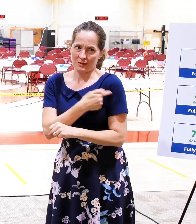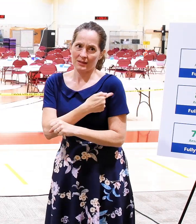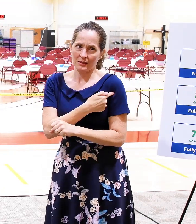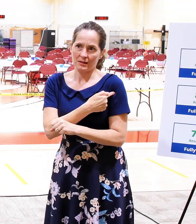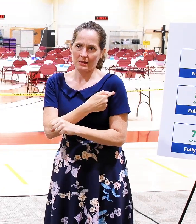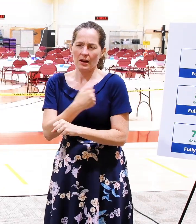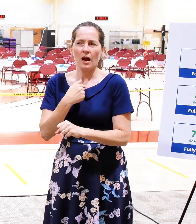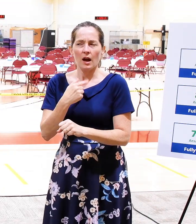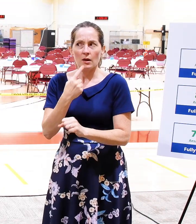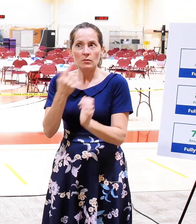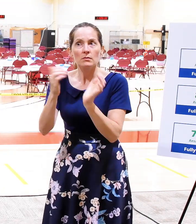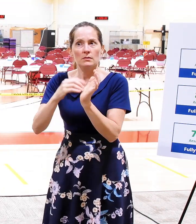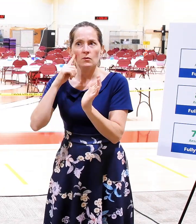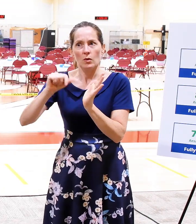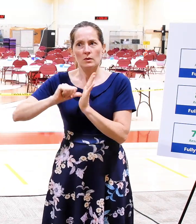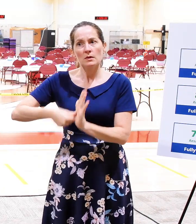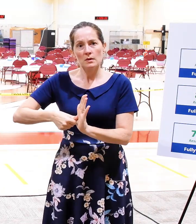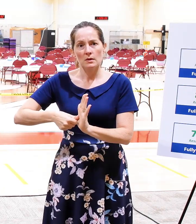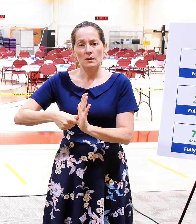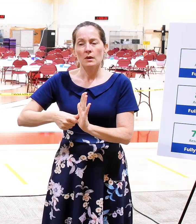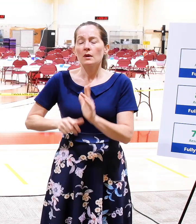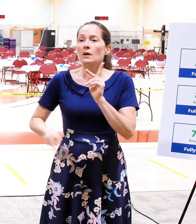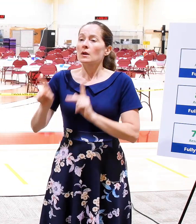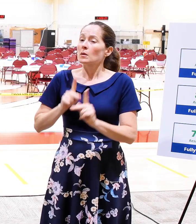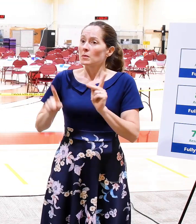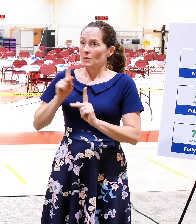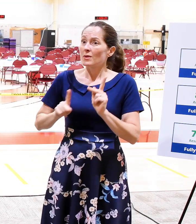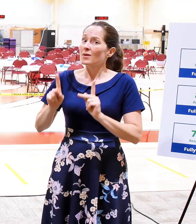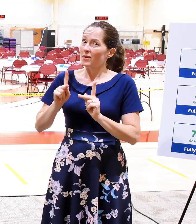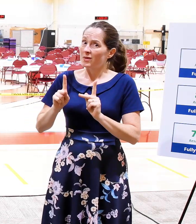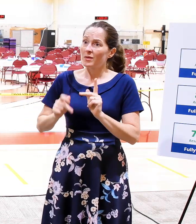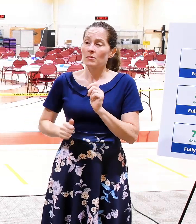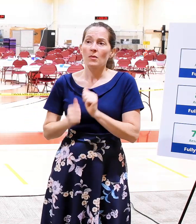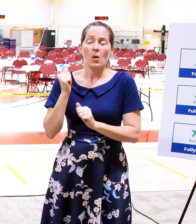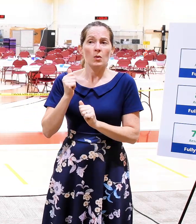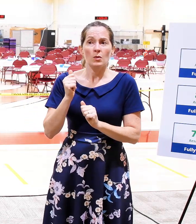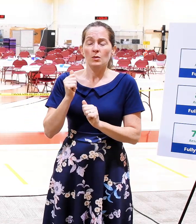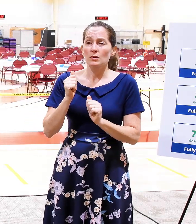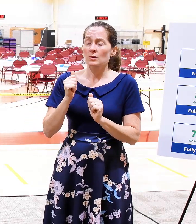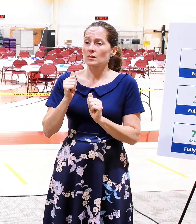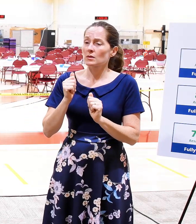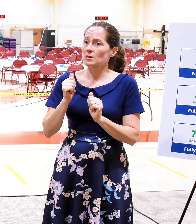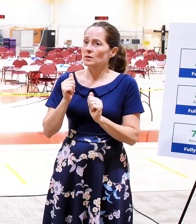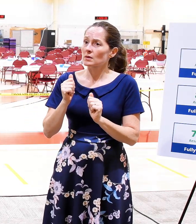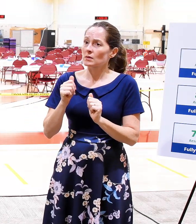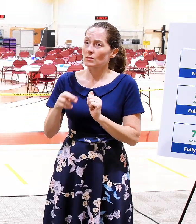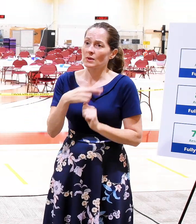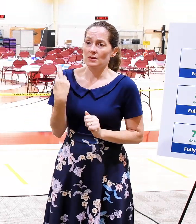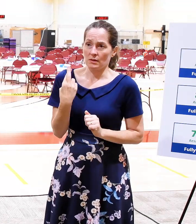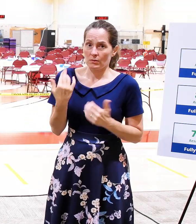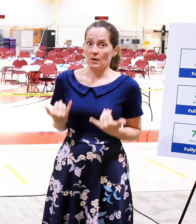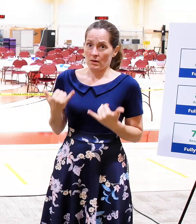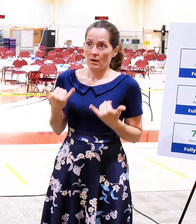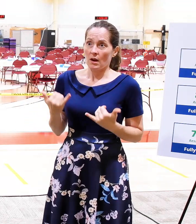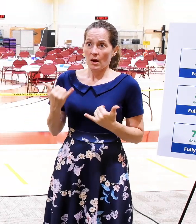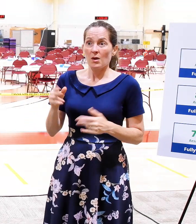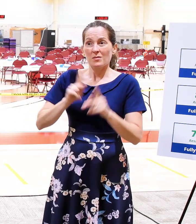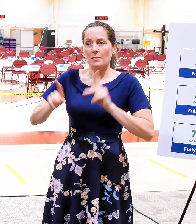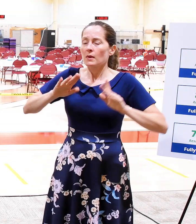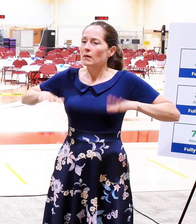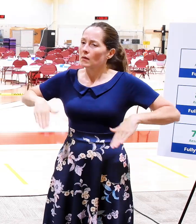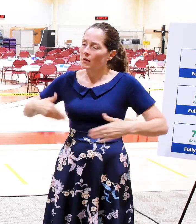now are the unvaccinated, including members of our community who are not yet eligible to